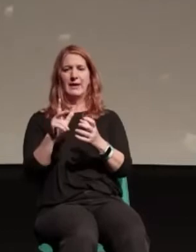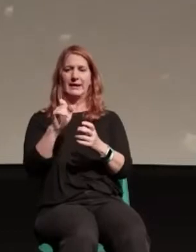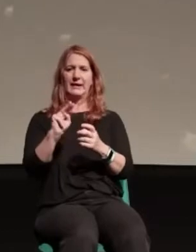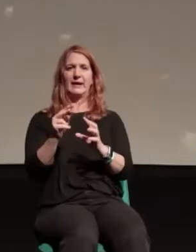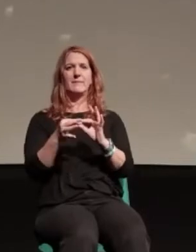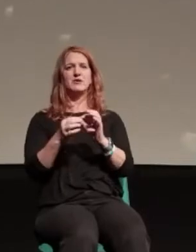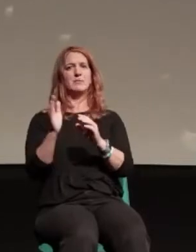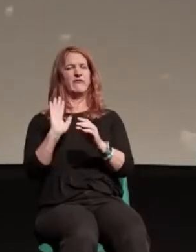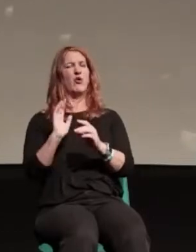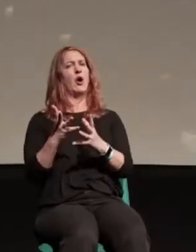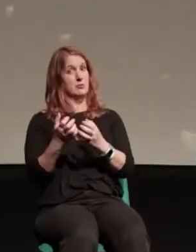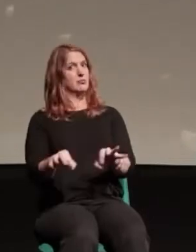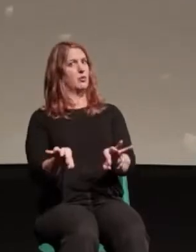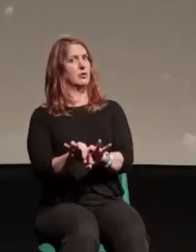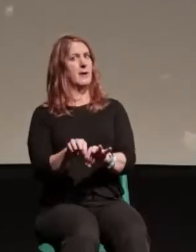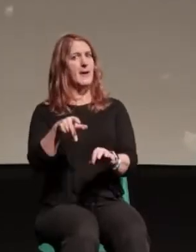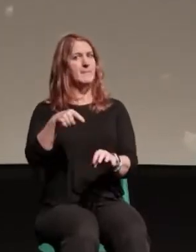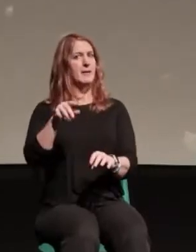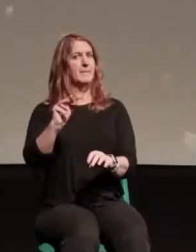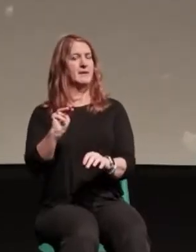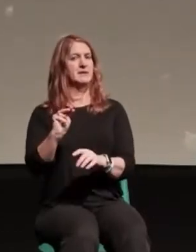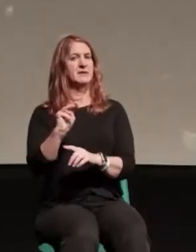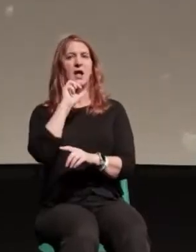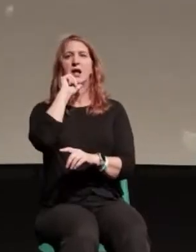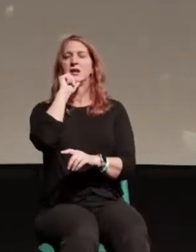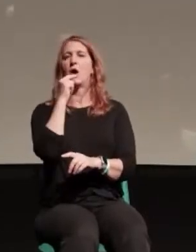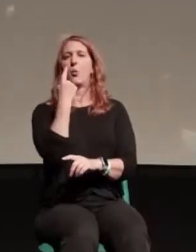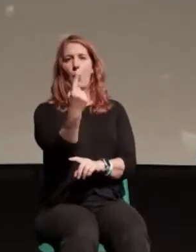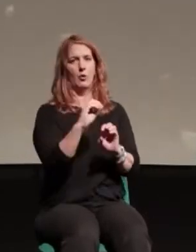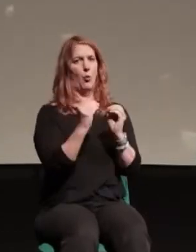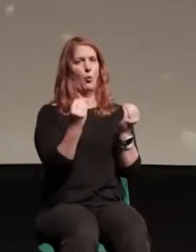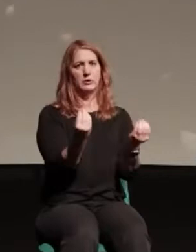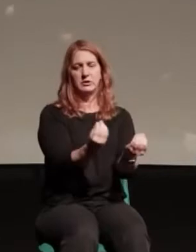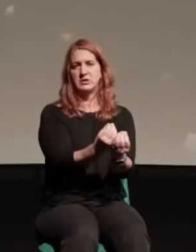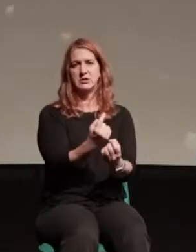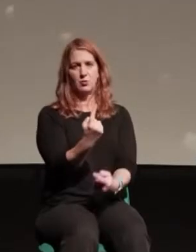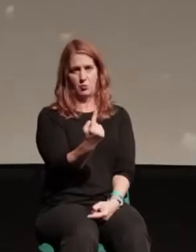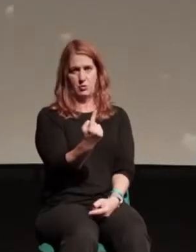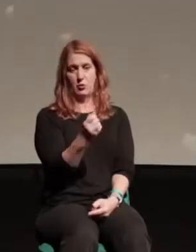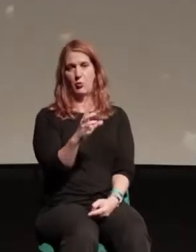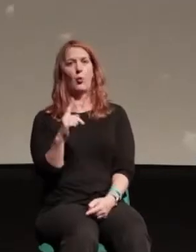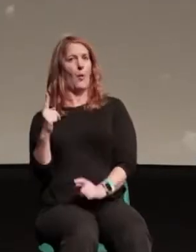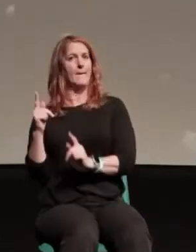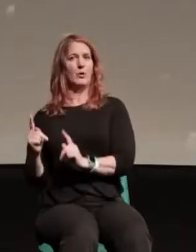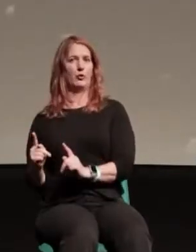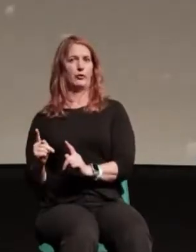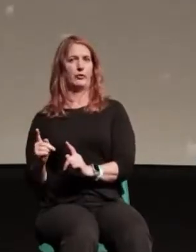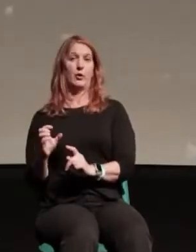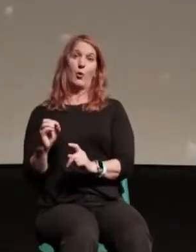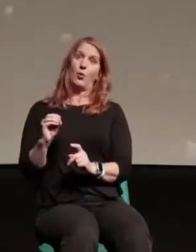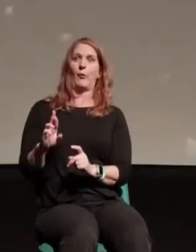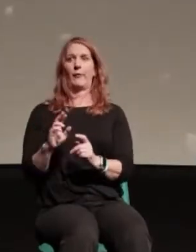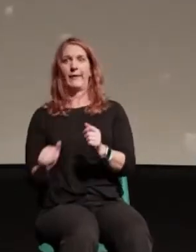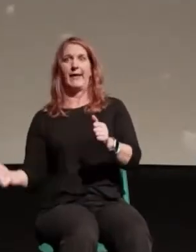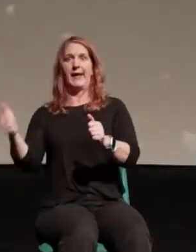very important. Public media is not just one organization or one person or even the head